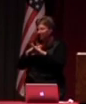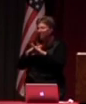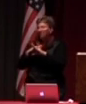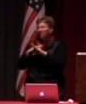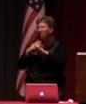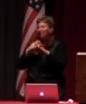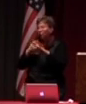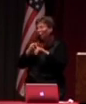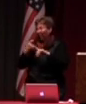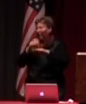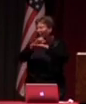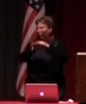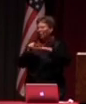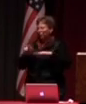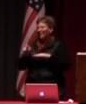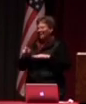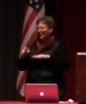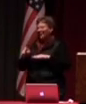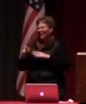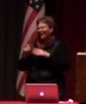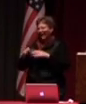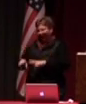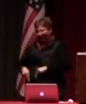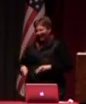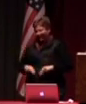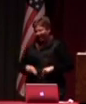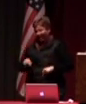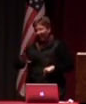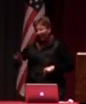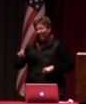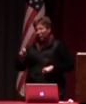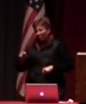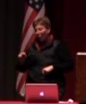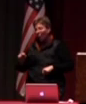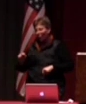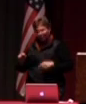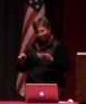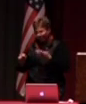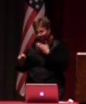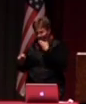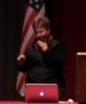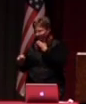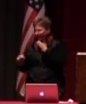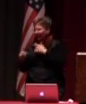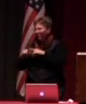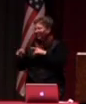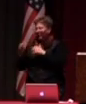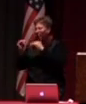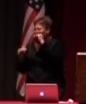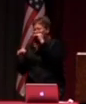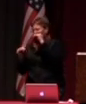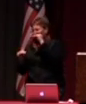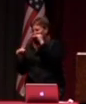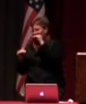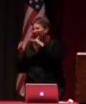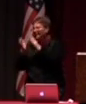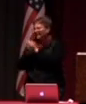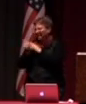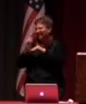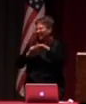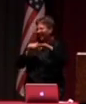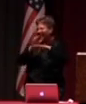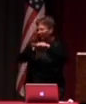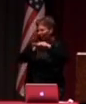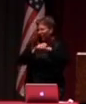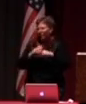British Navy, he needed a navy of his own, and the British were keeping it bottled up far to the south. The English Channel might as well have been the Pacific Ocean,